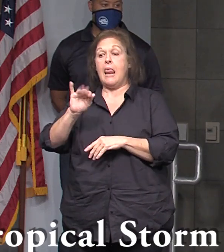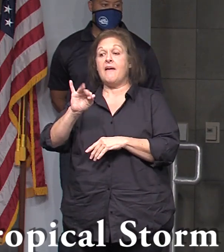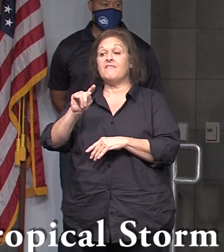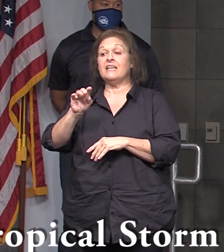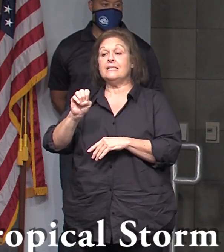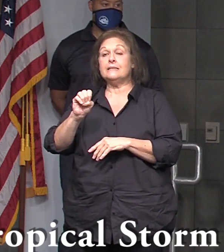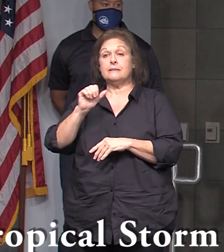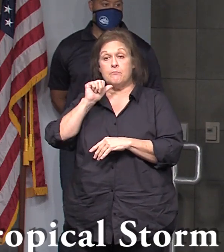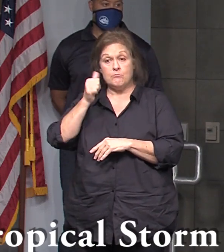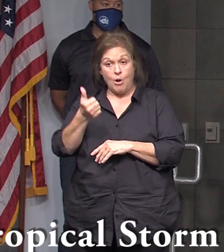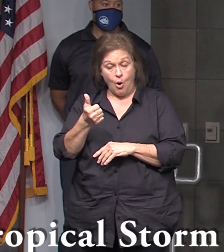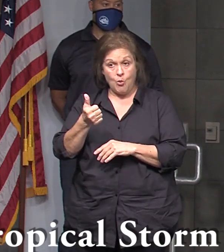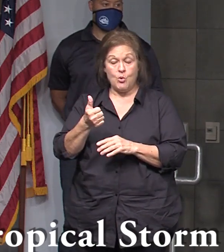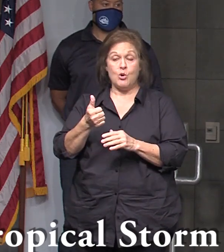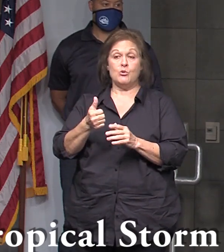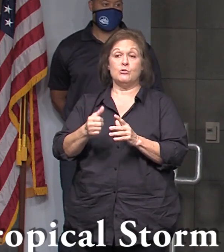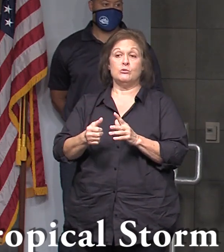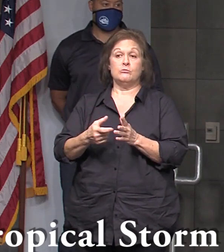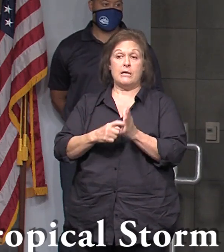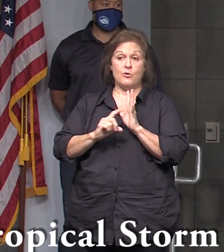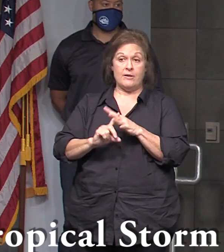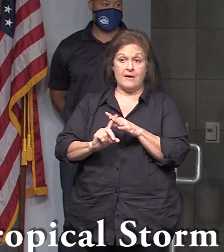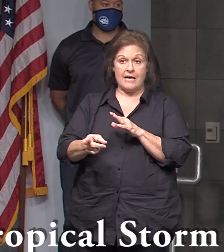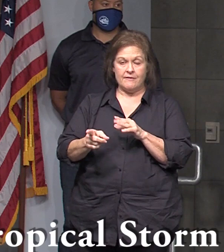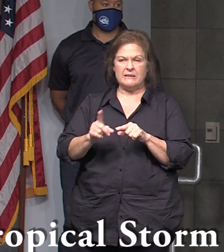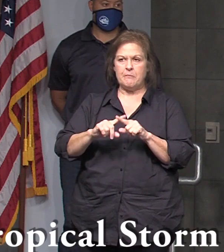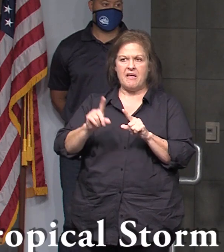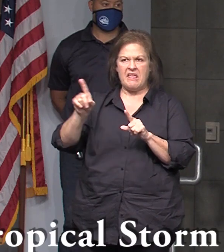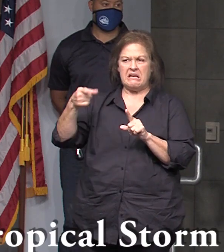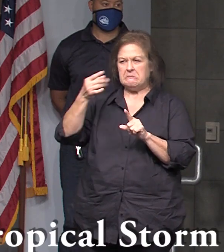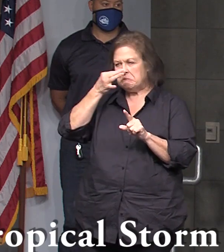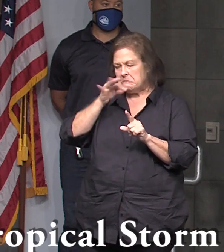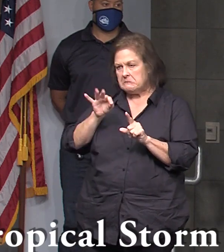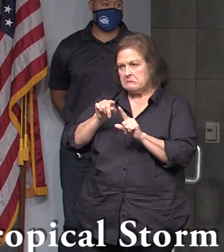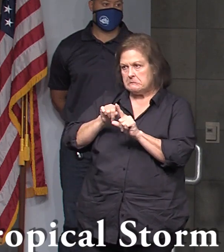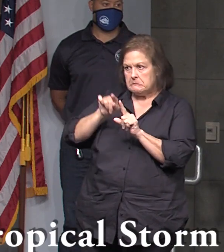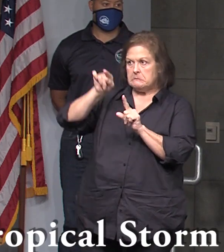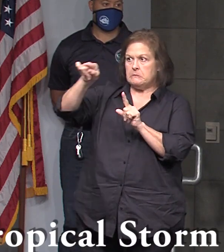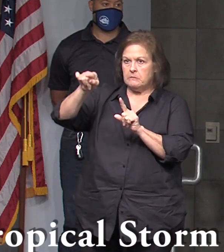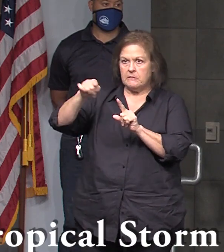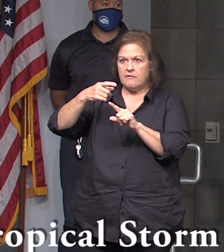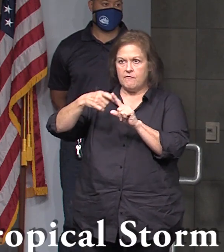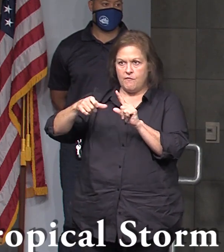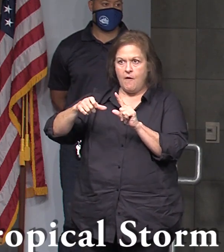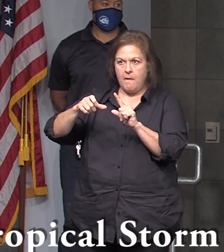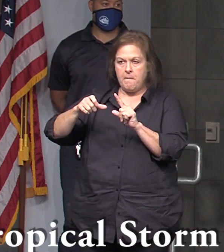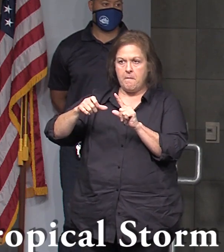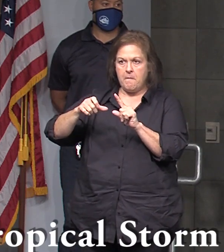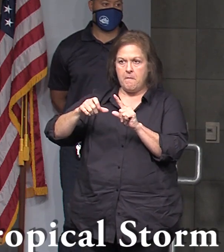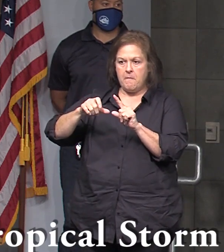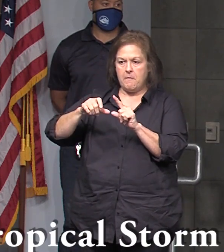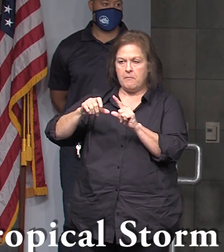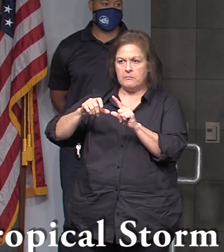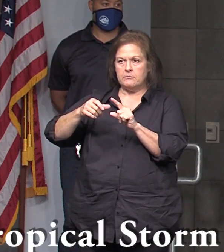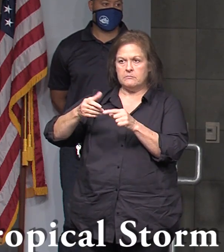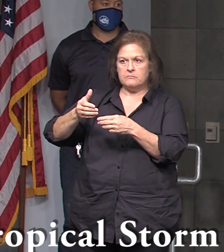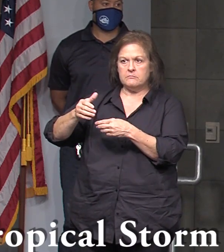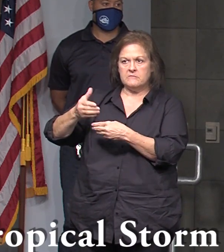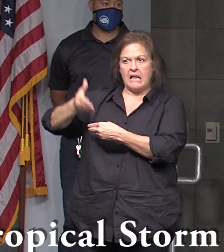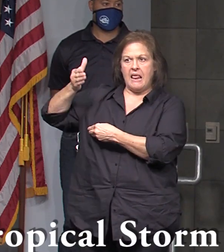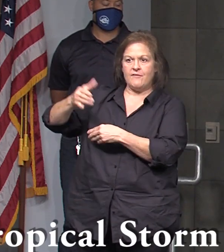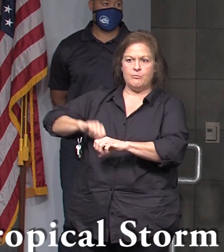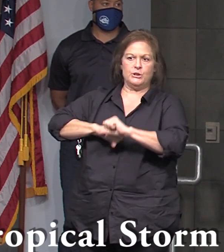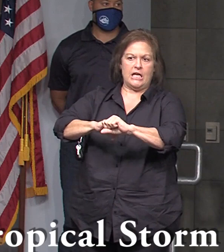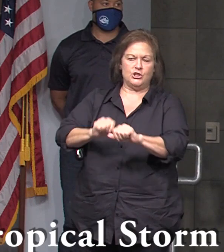begin tomorrow a mandatory evacuation, but they're just a quick drive to get within the levee protection system. So that's why you see the different time frames here.